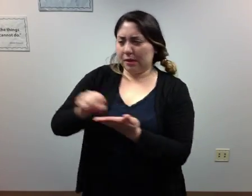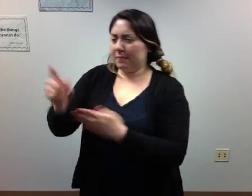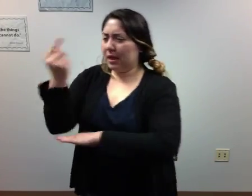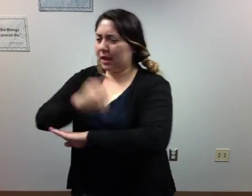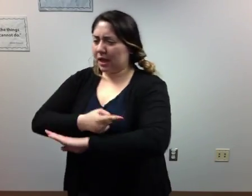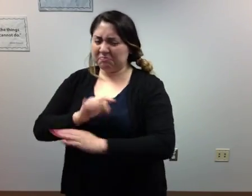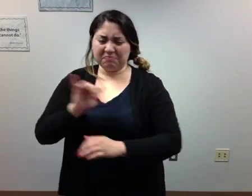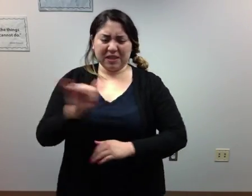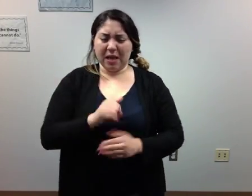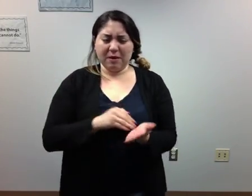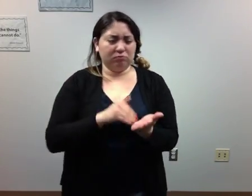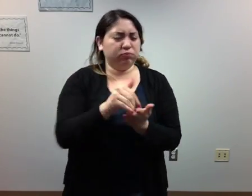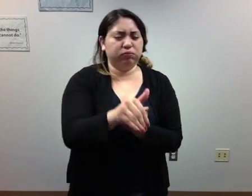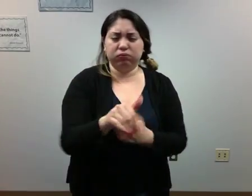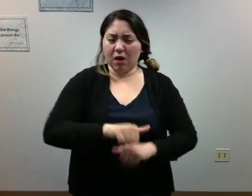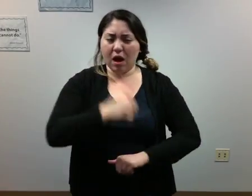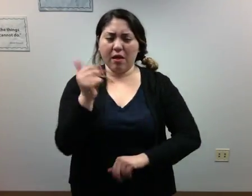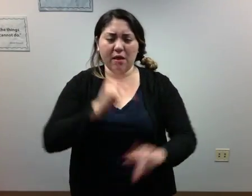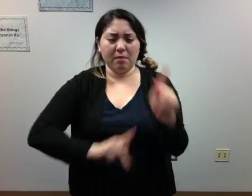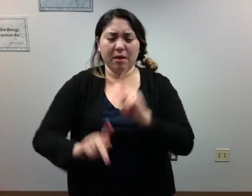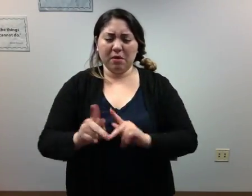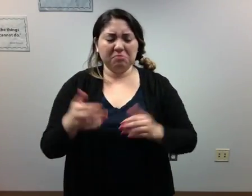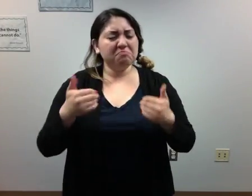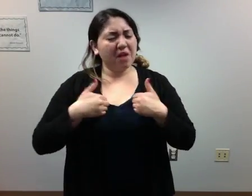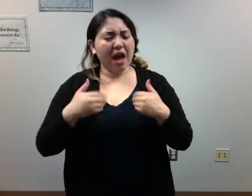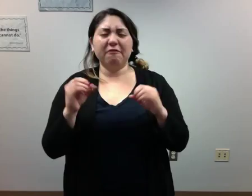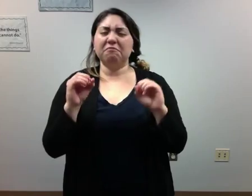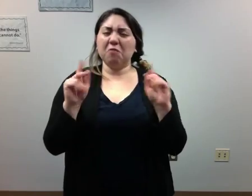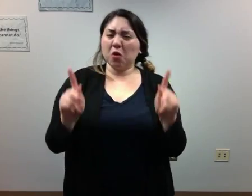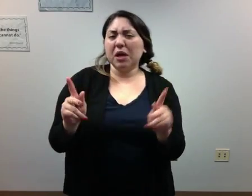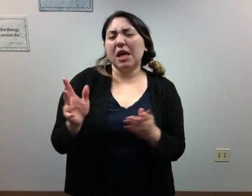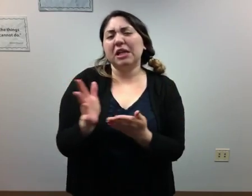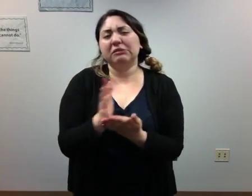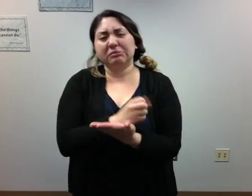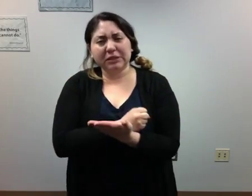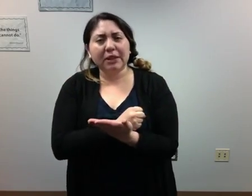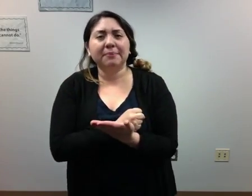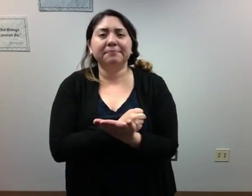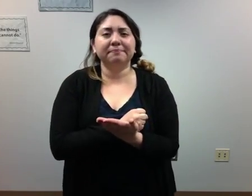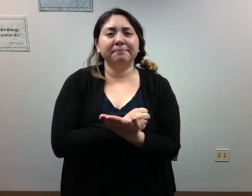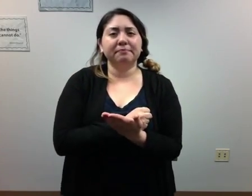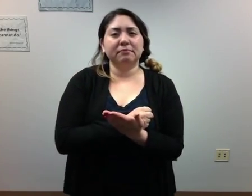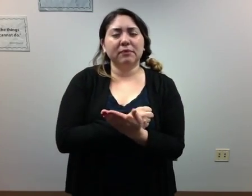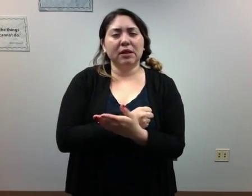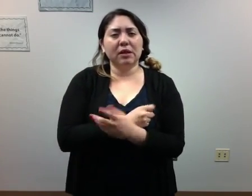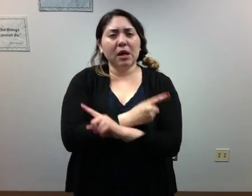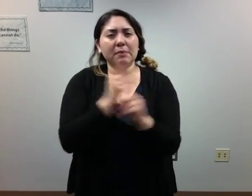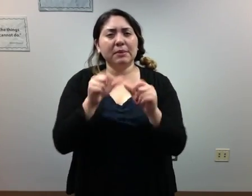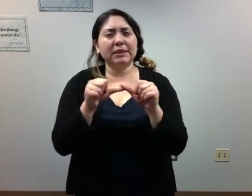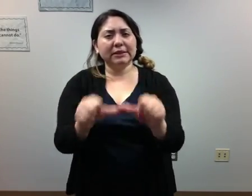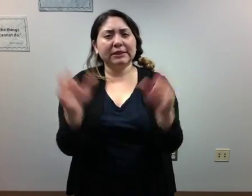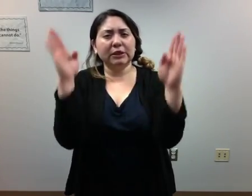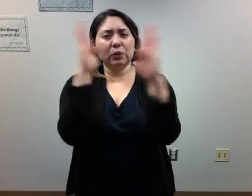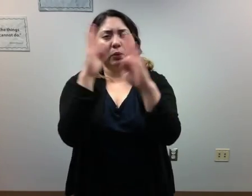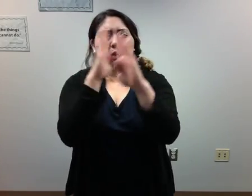others. And we have two fairly decent incomes, but I worry how I'm going to pay the rising car insurance and